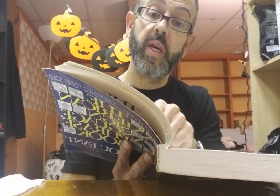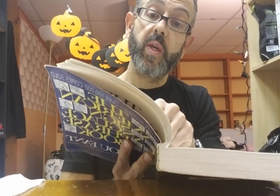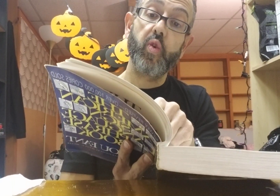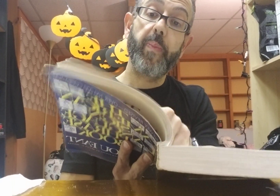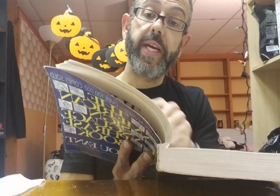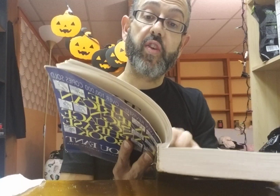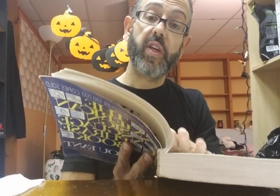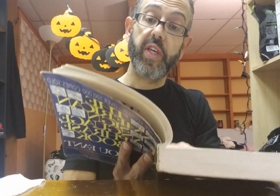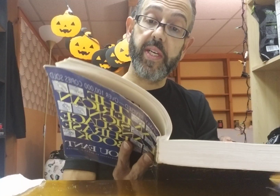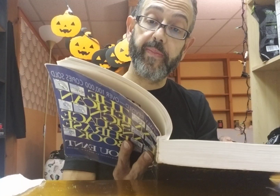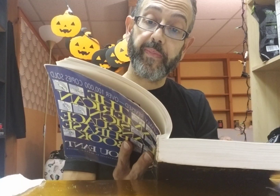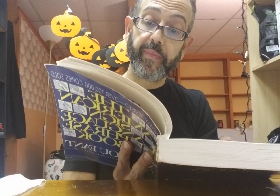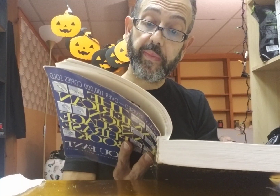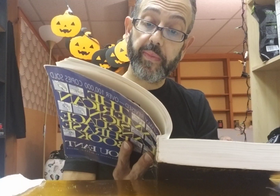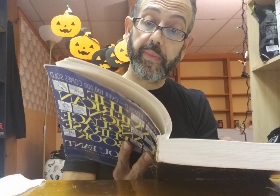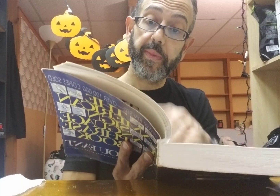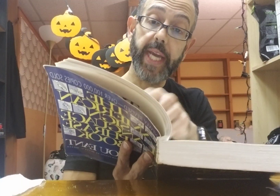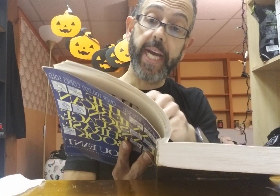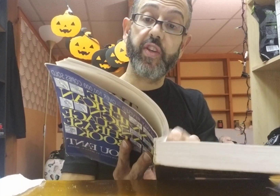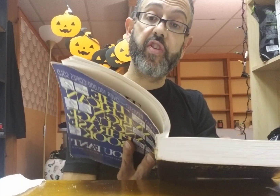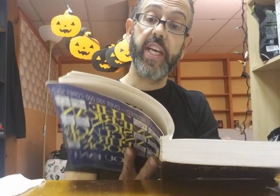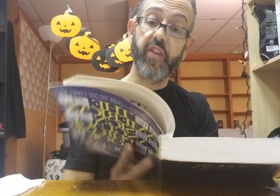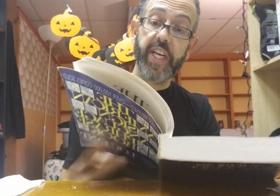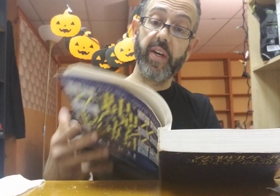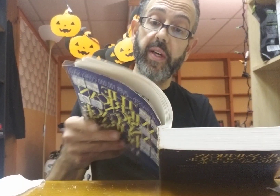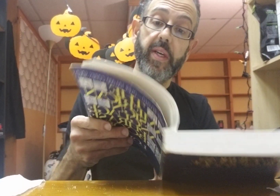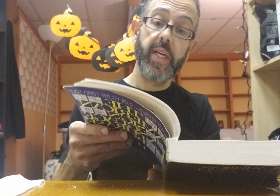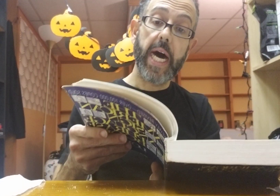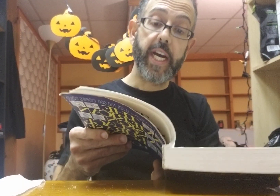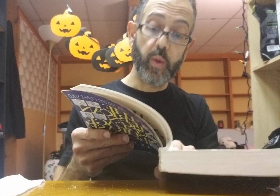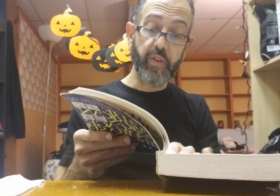So basically, as it says here, I will see.